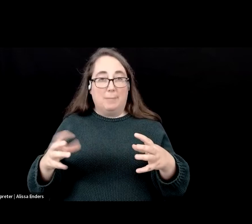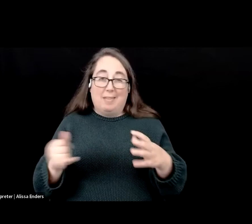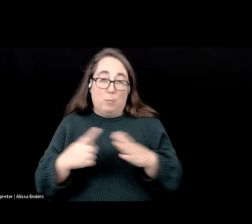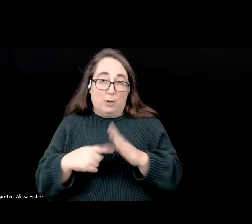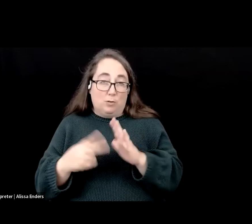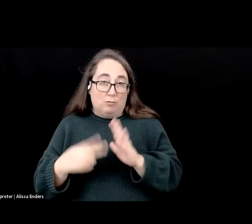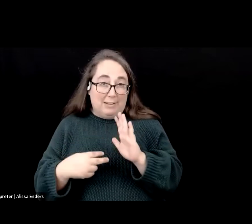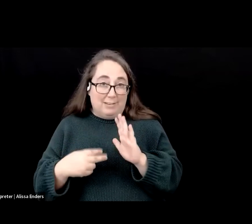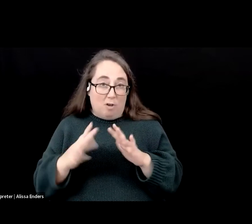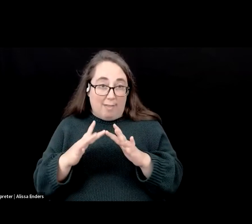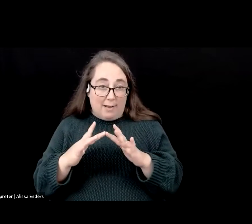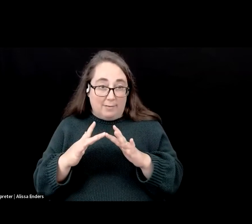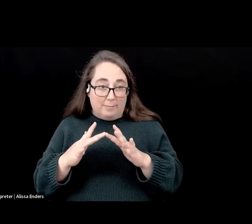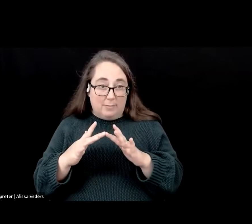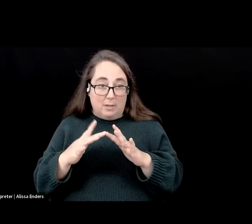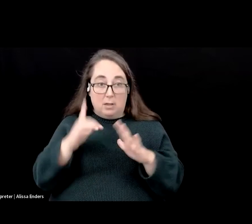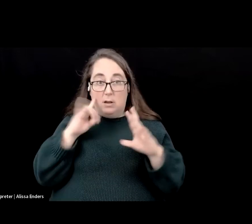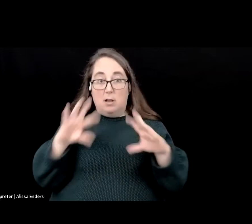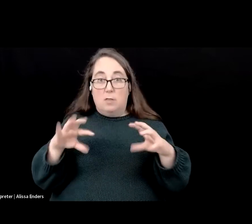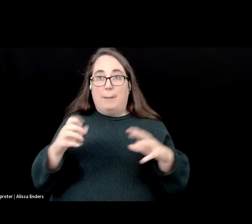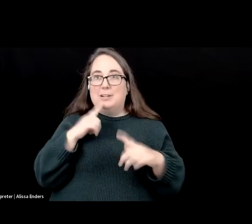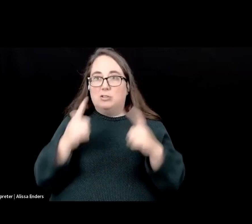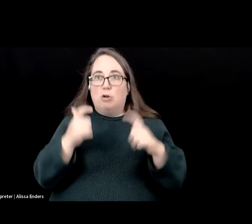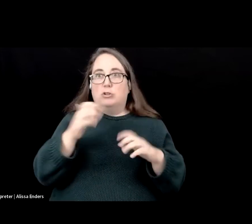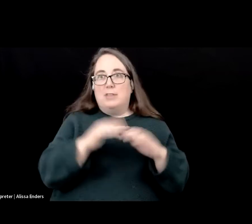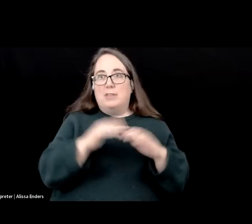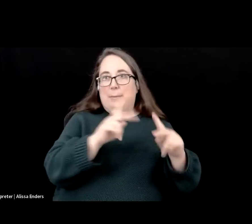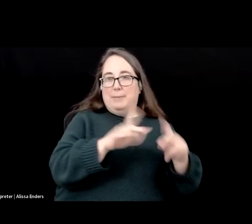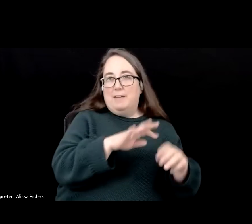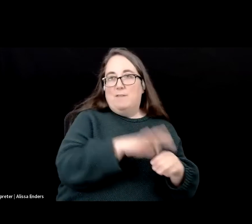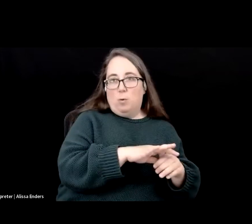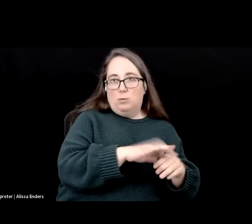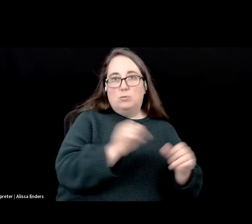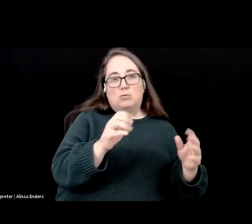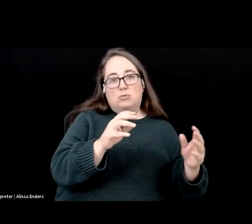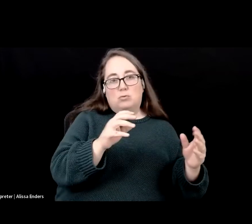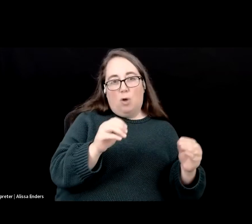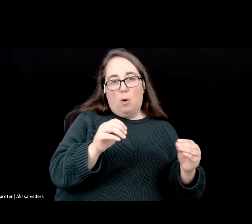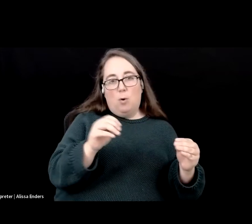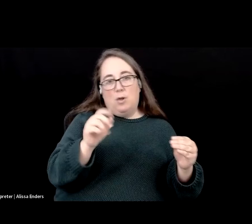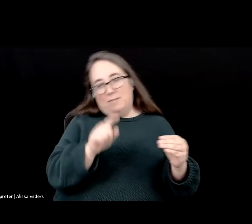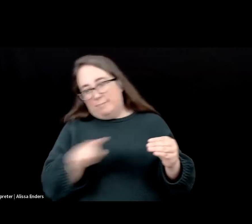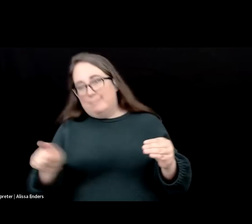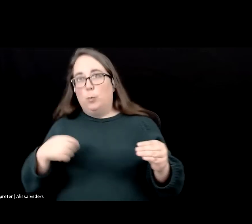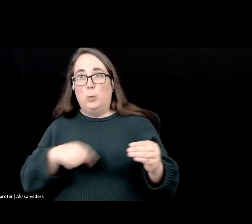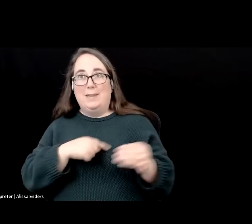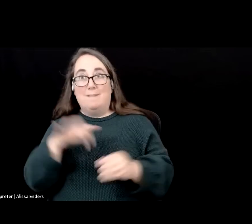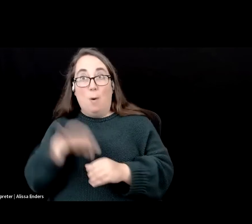Their population is larger than the people that vote. So if you just vote, we just vote.